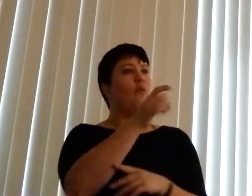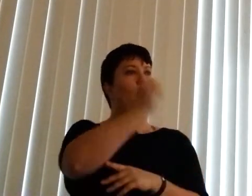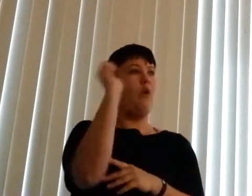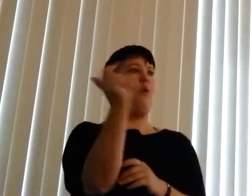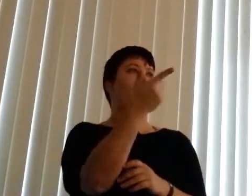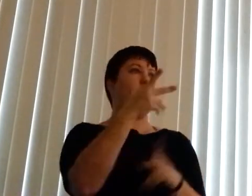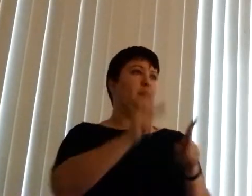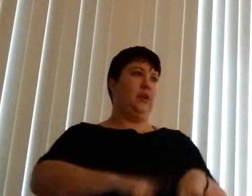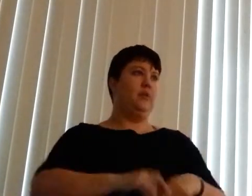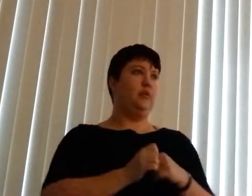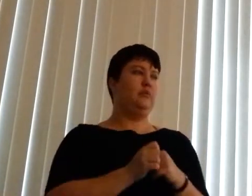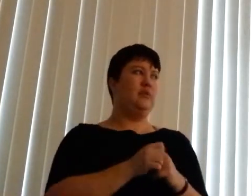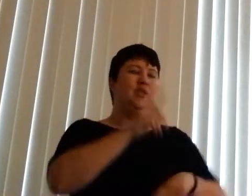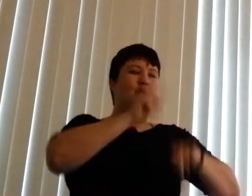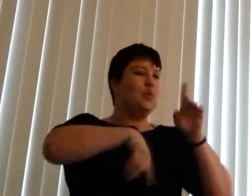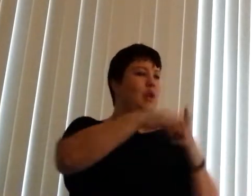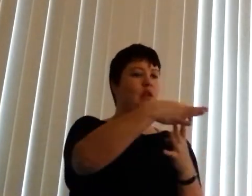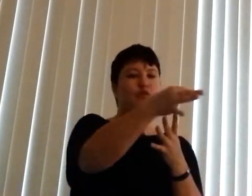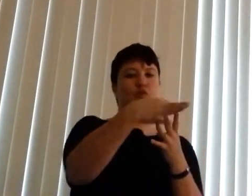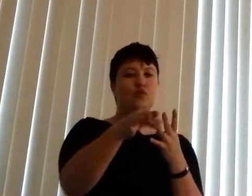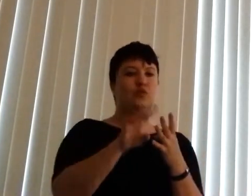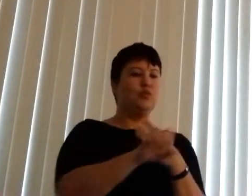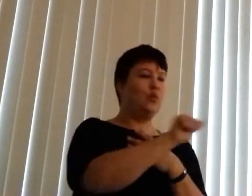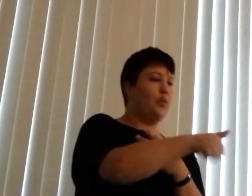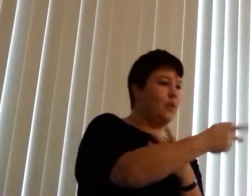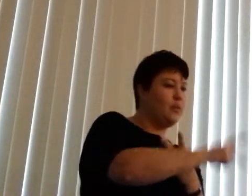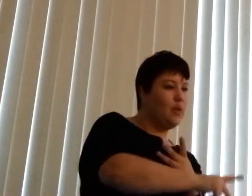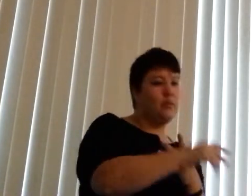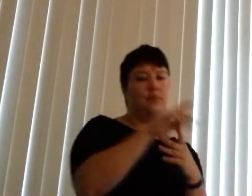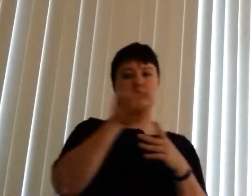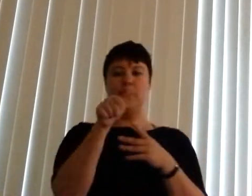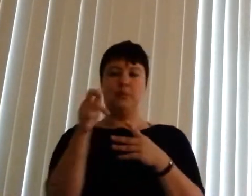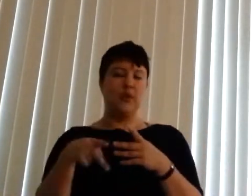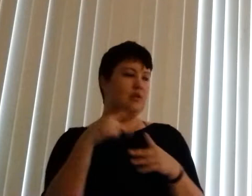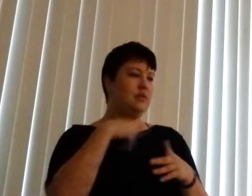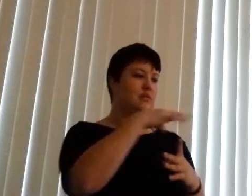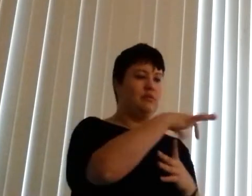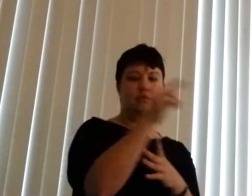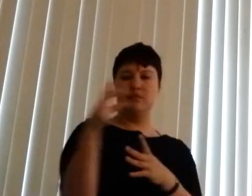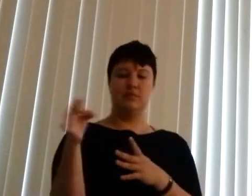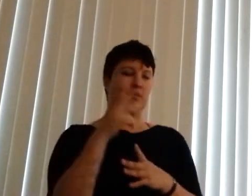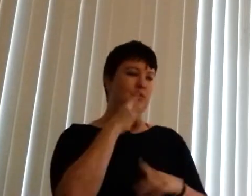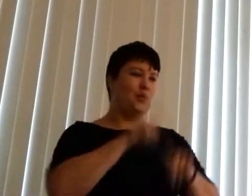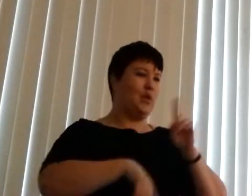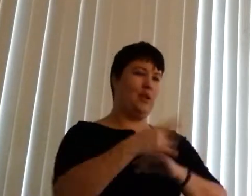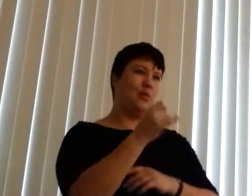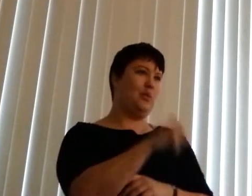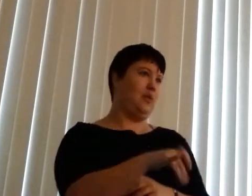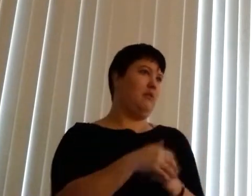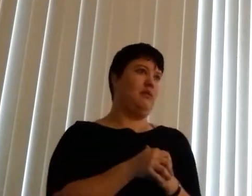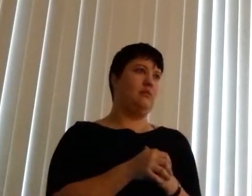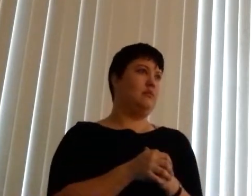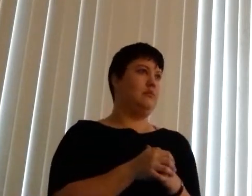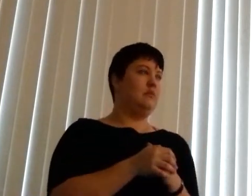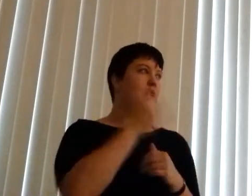to choose some over others for life-saving treatment on the basis of certain non-synchronic properties.